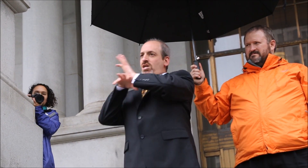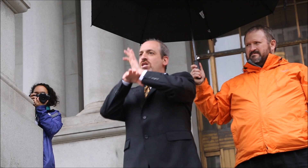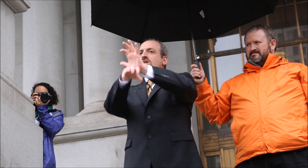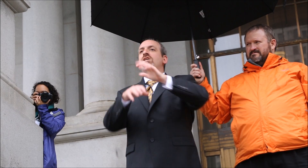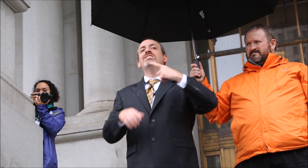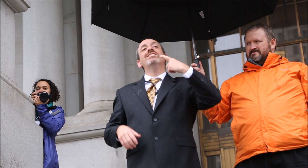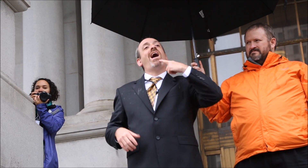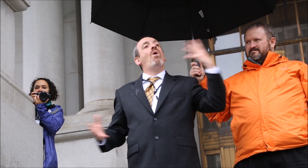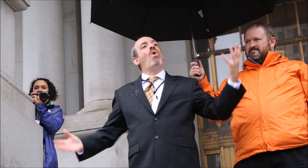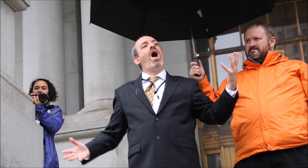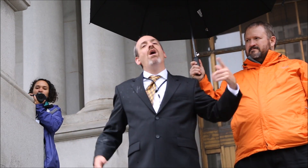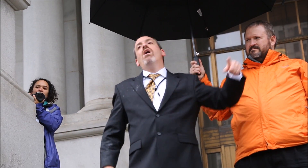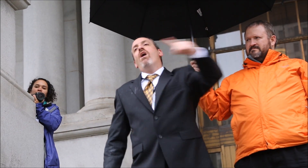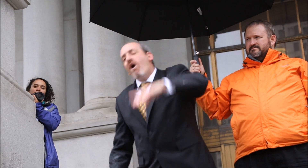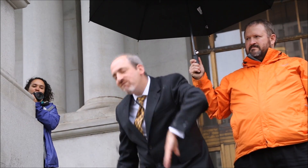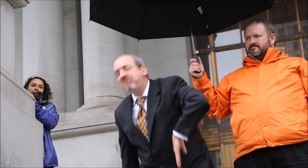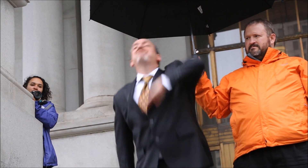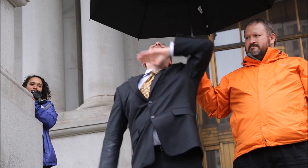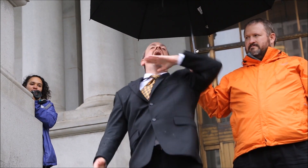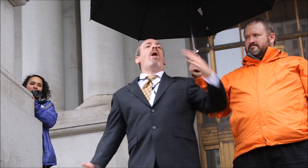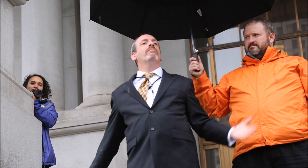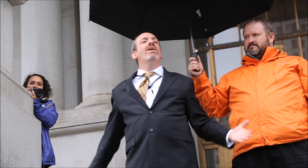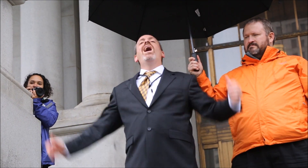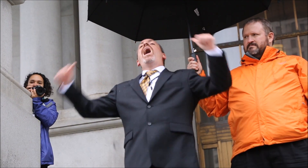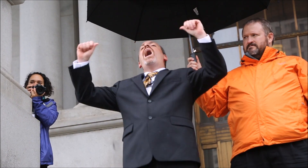year job, and you're cleaning. That's what we're being offered.